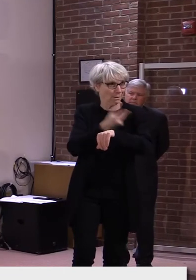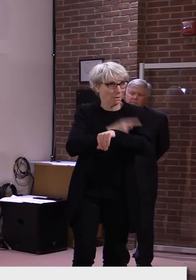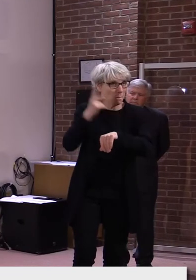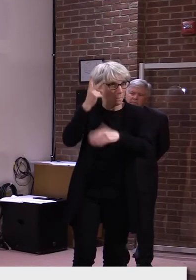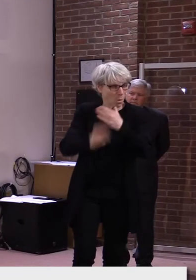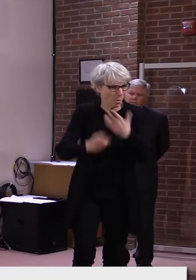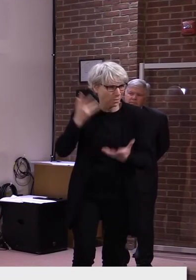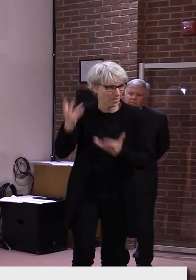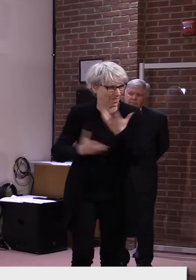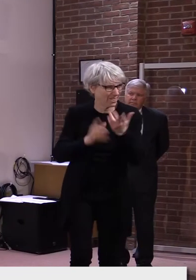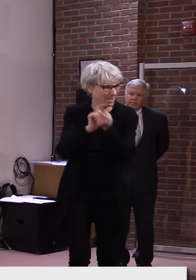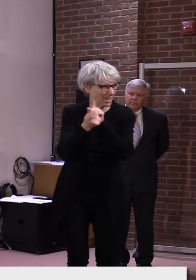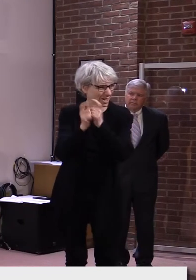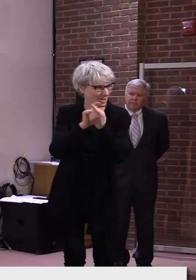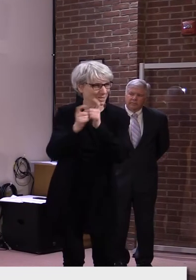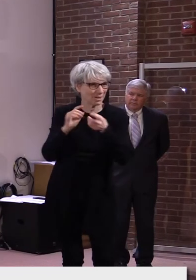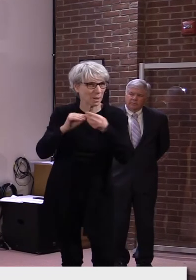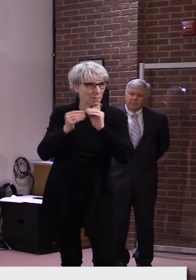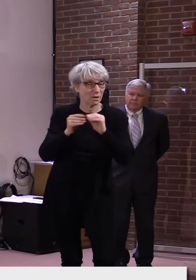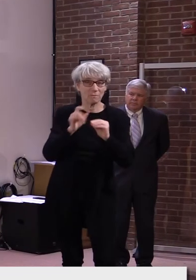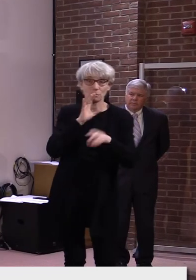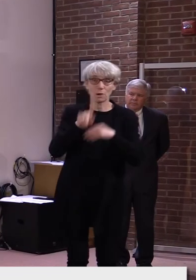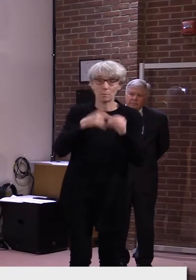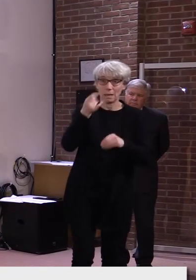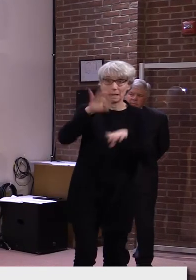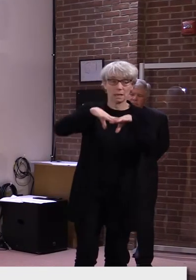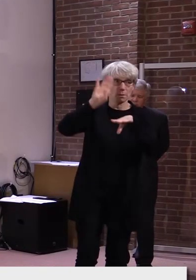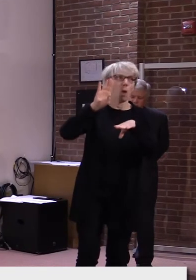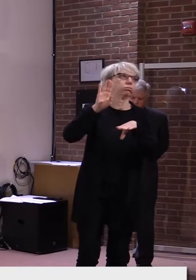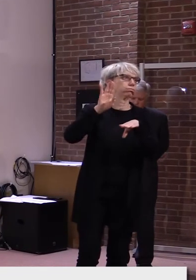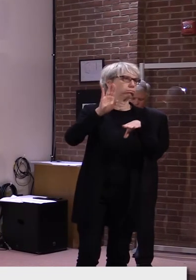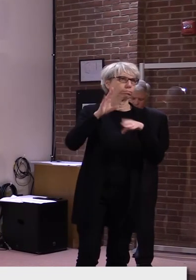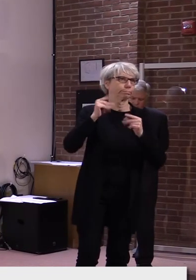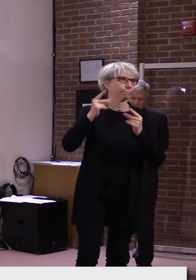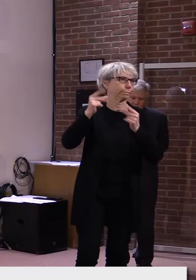if it's 18 and over, it's a lot easier to hit. So again,